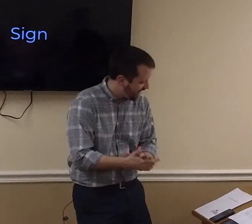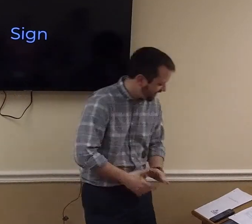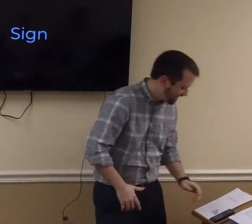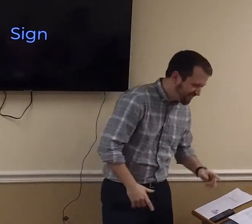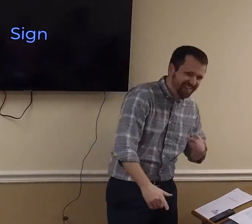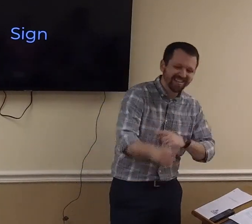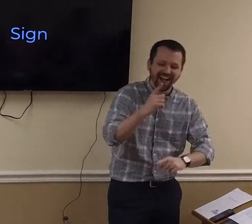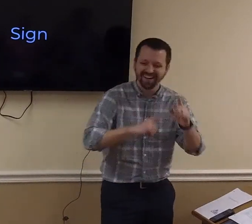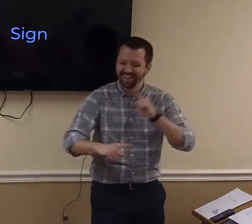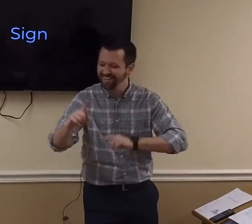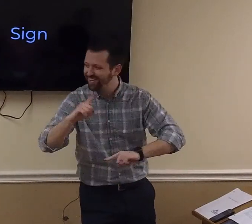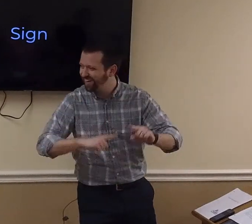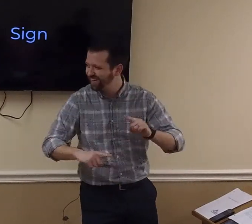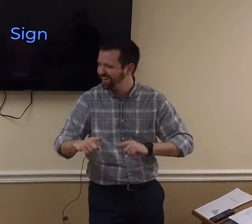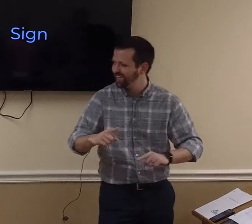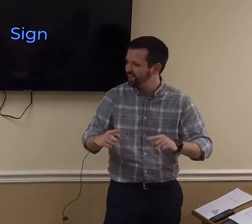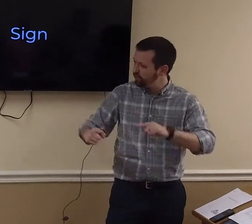Alright, sign. Okay. You can do.